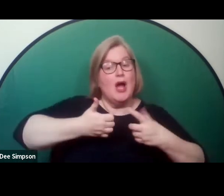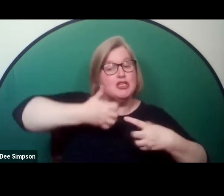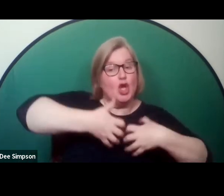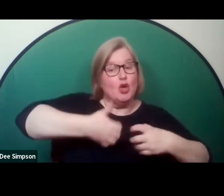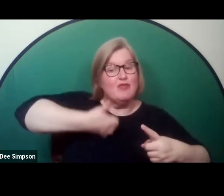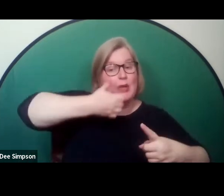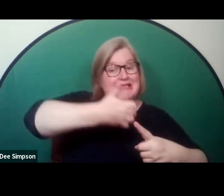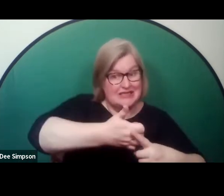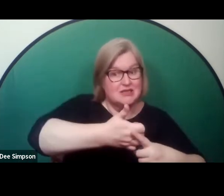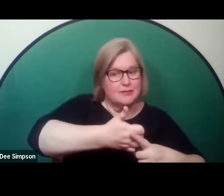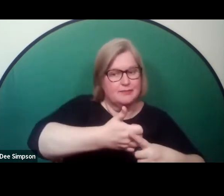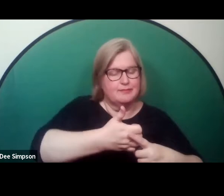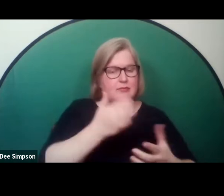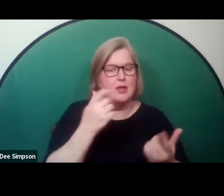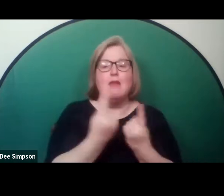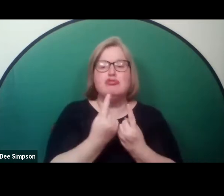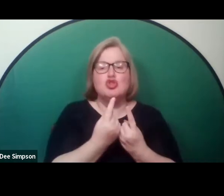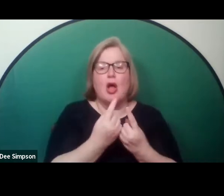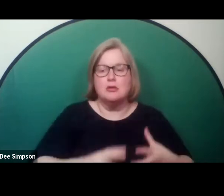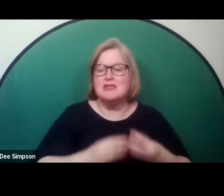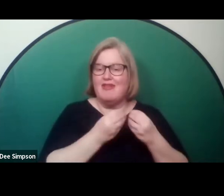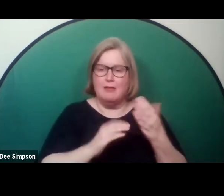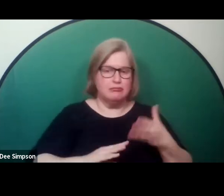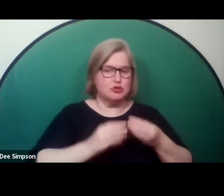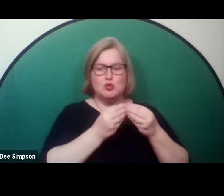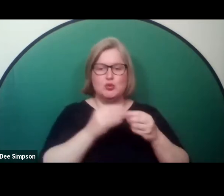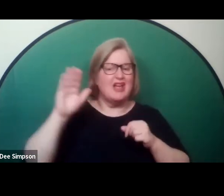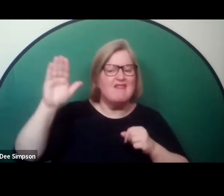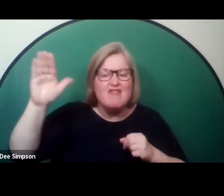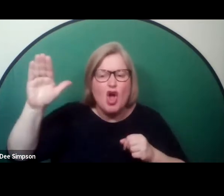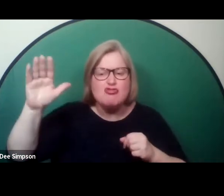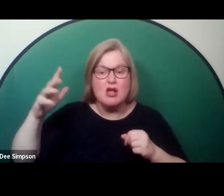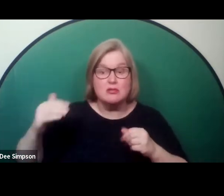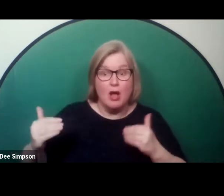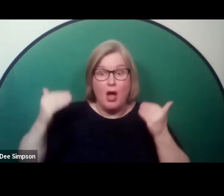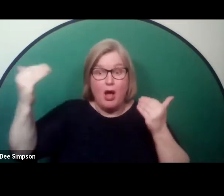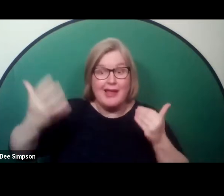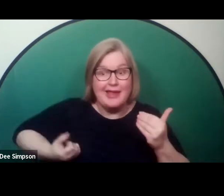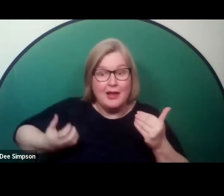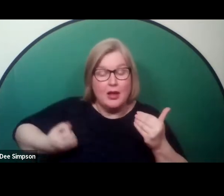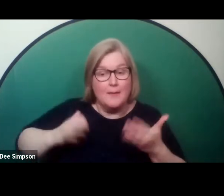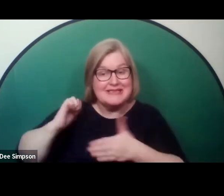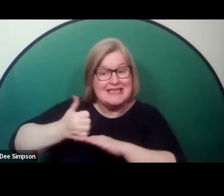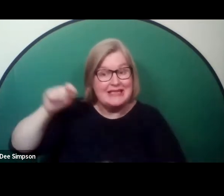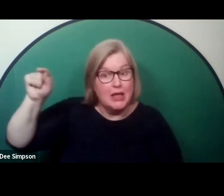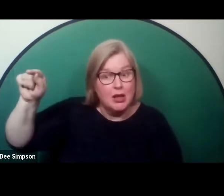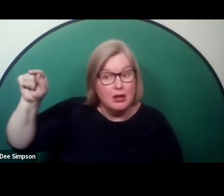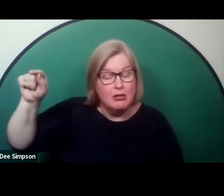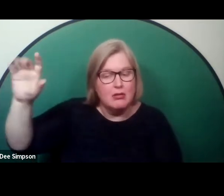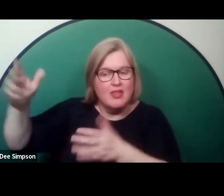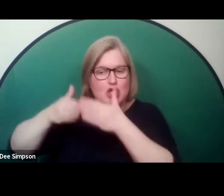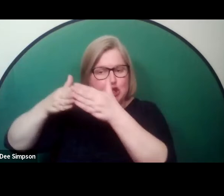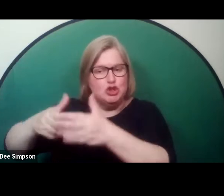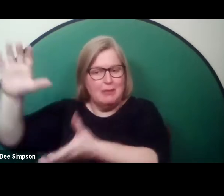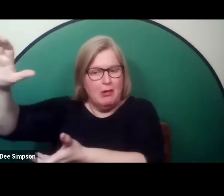often products are developed and produced overseas in high income settings. They're then shipped to